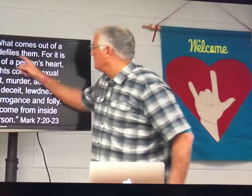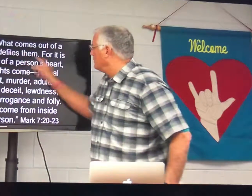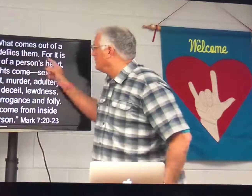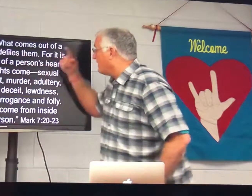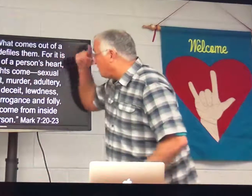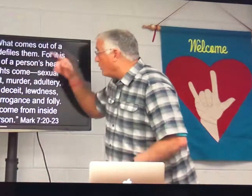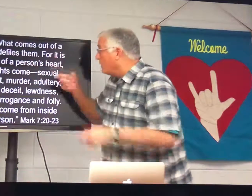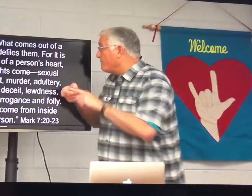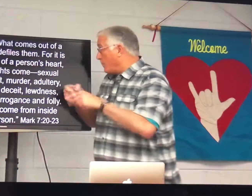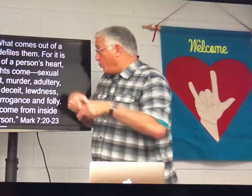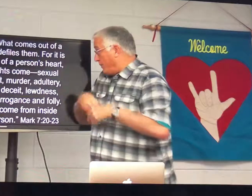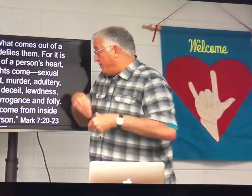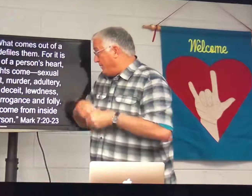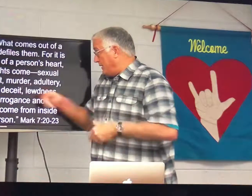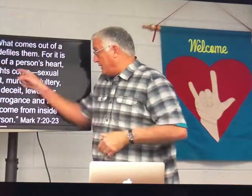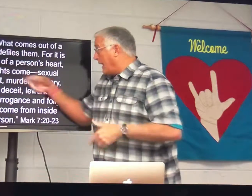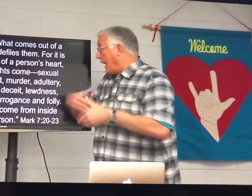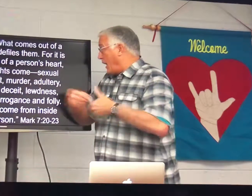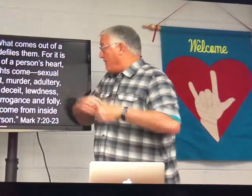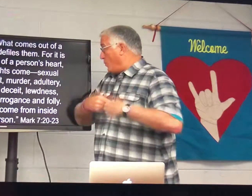He's hitting 153.